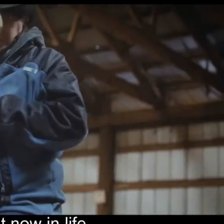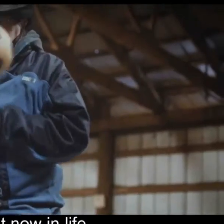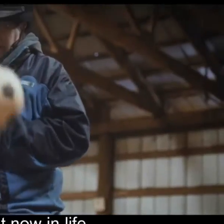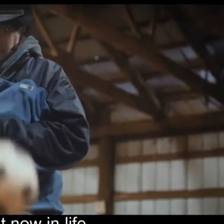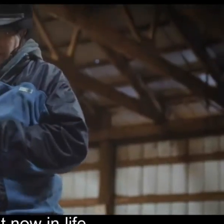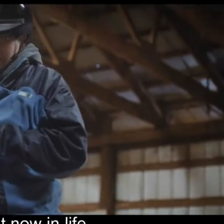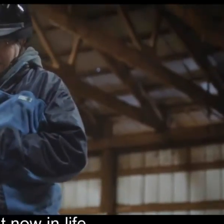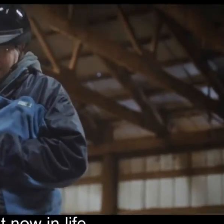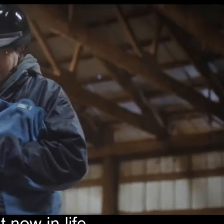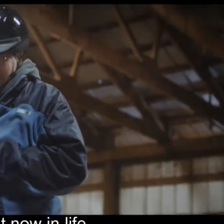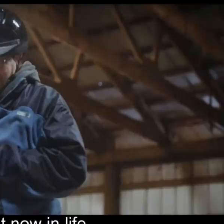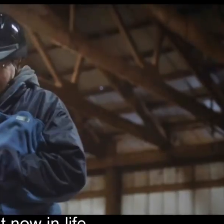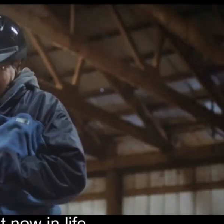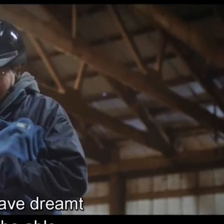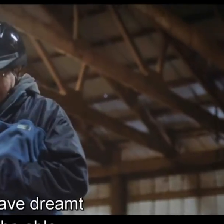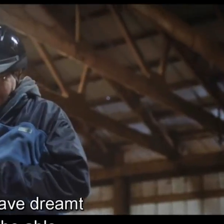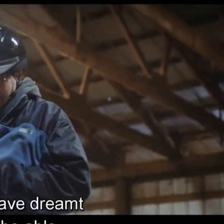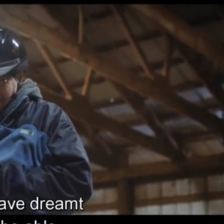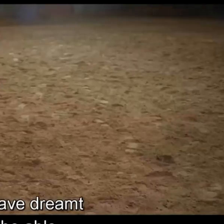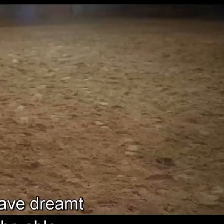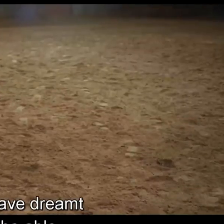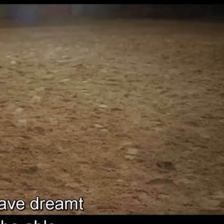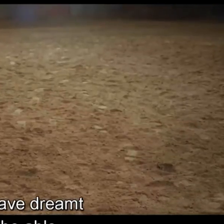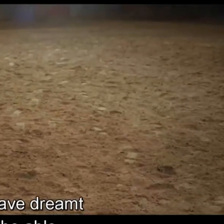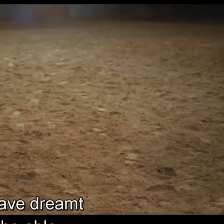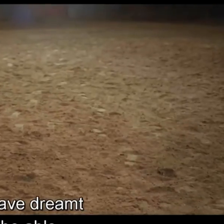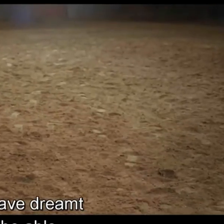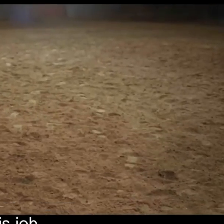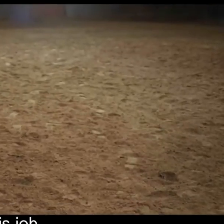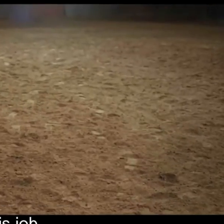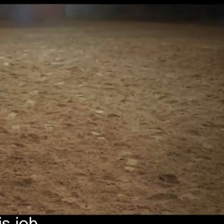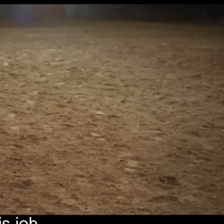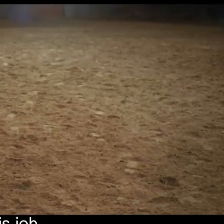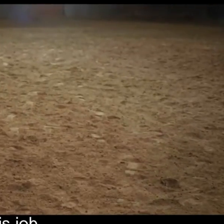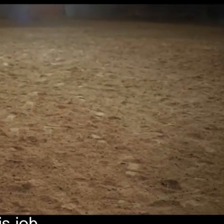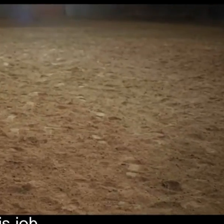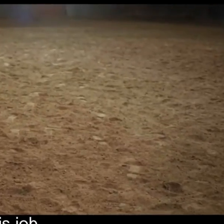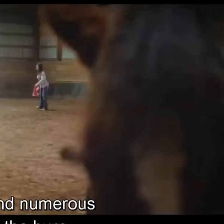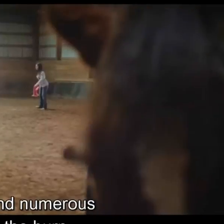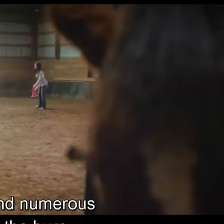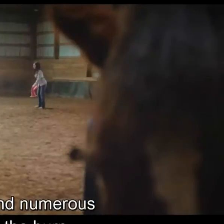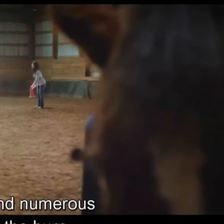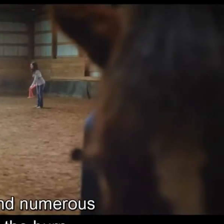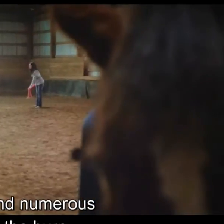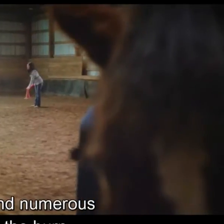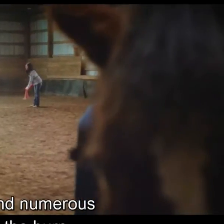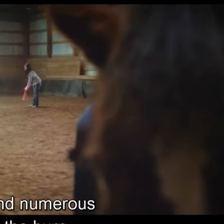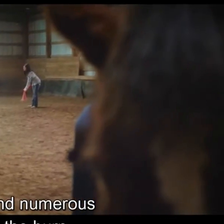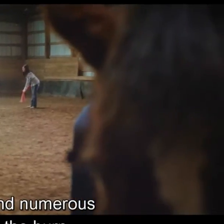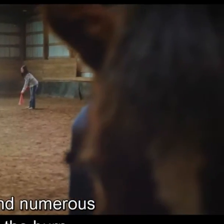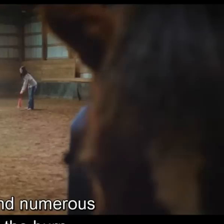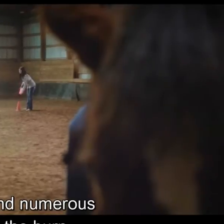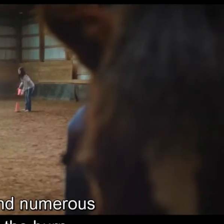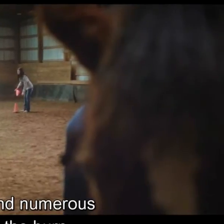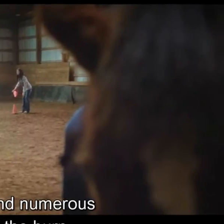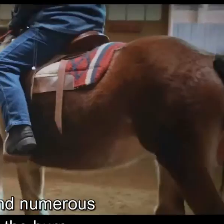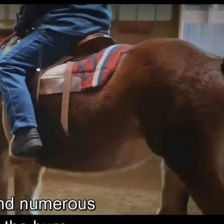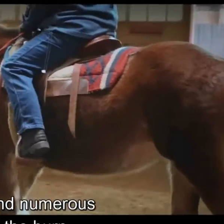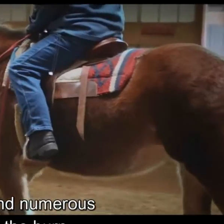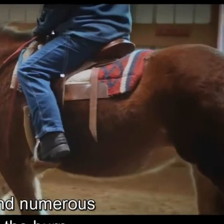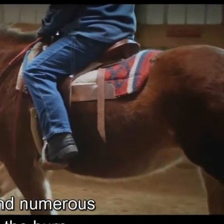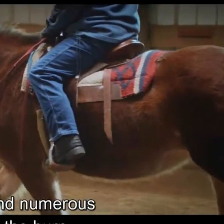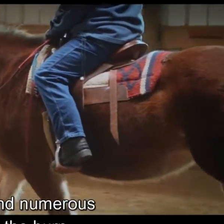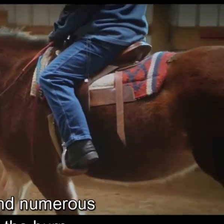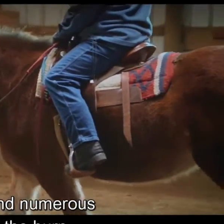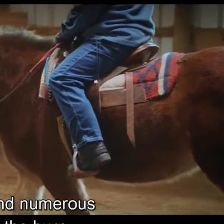Where I am right now in life, I would never have dreamt that I would be able to have this job, to be able to spend